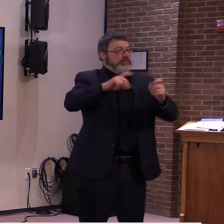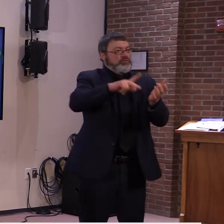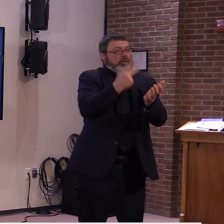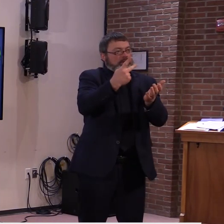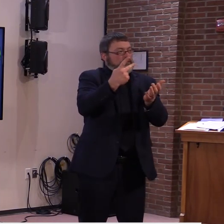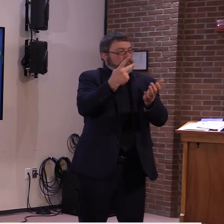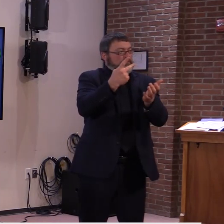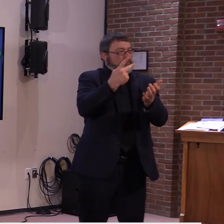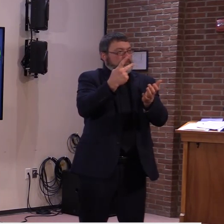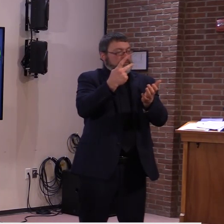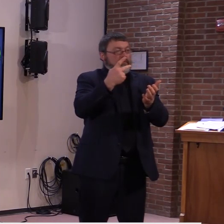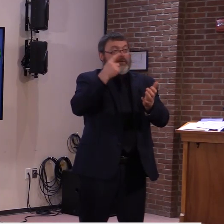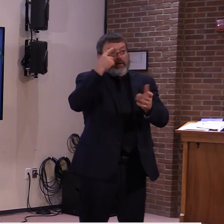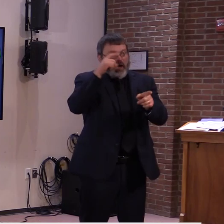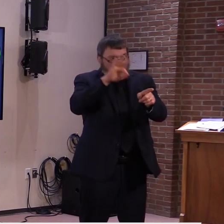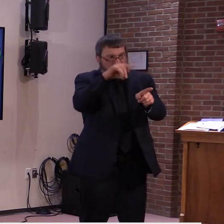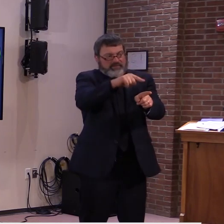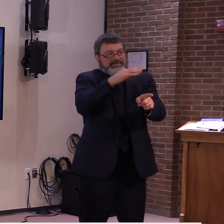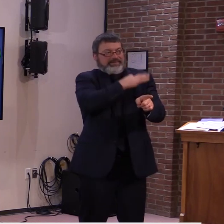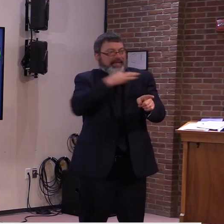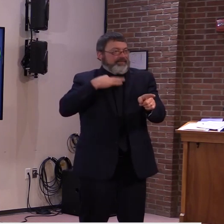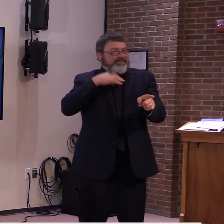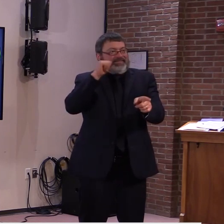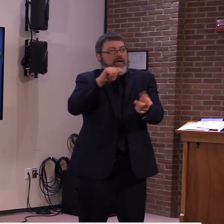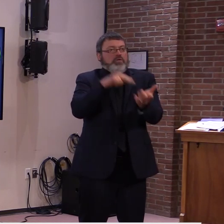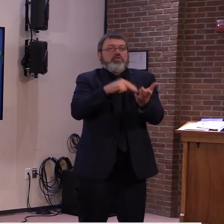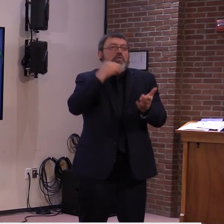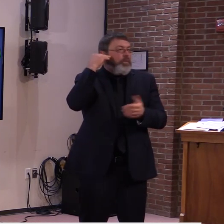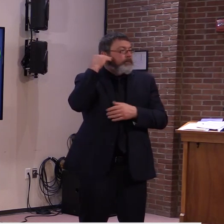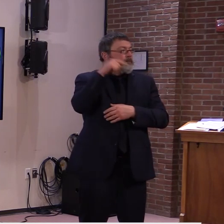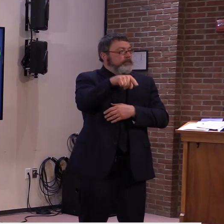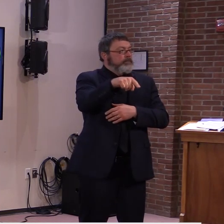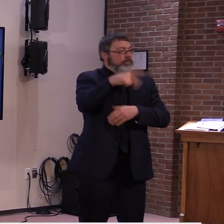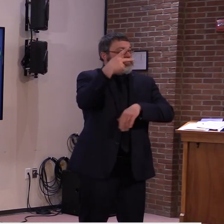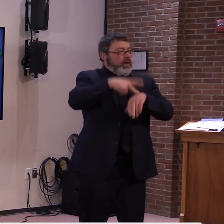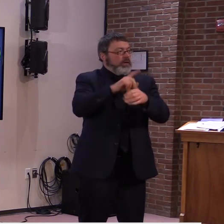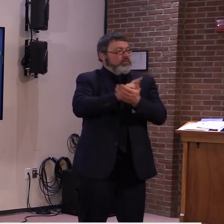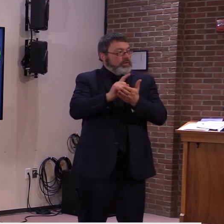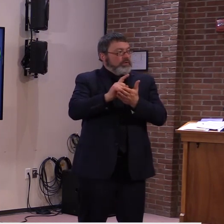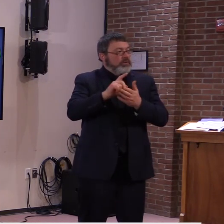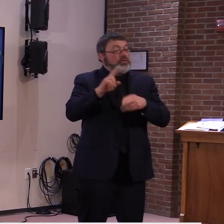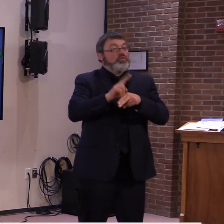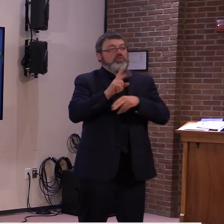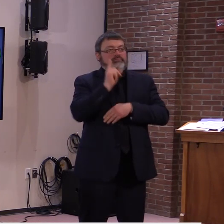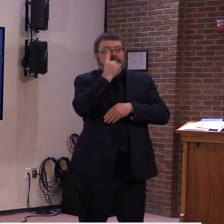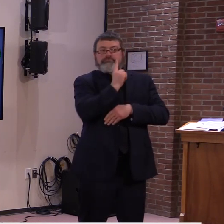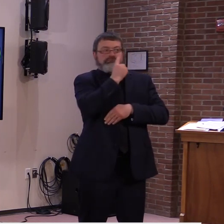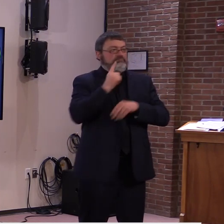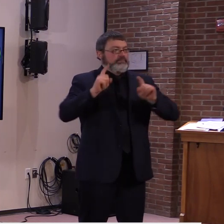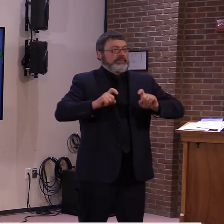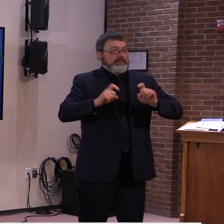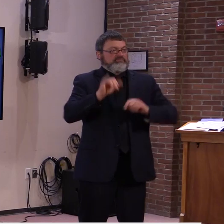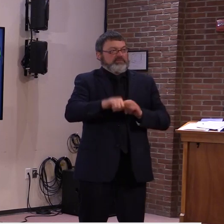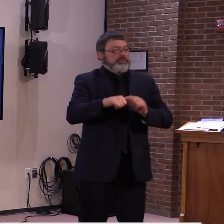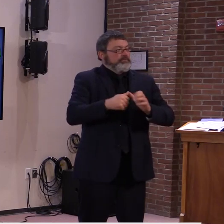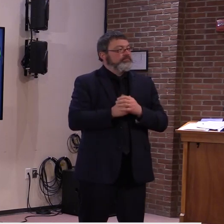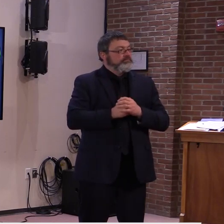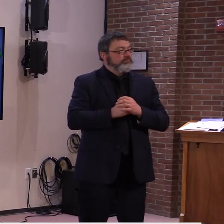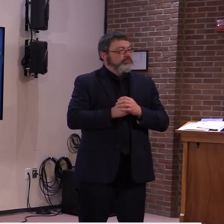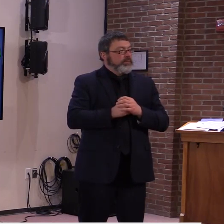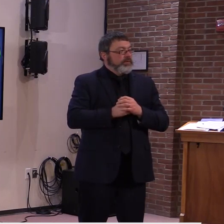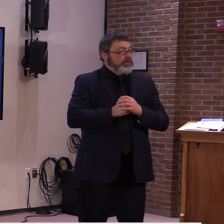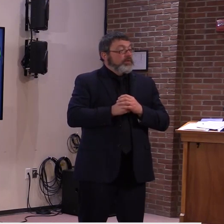using a PCR test. We will also make available antigen tests so that the facility can use